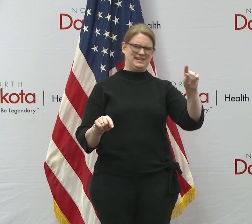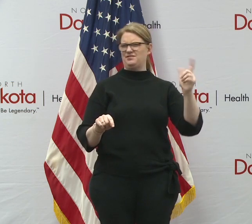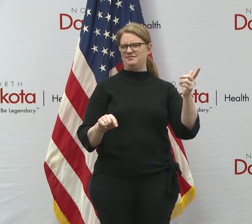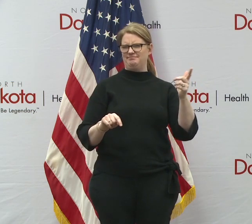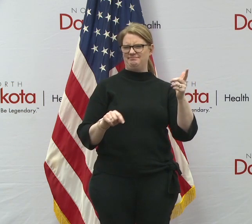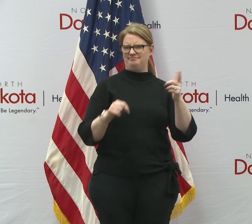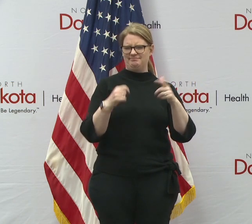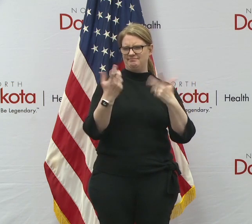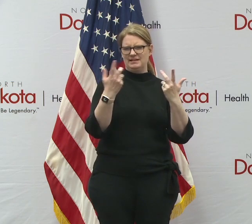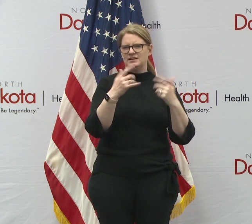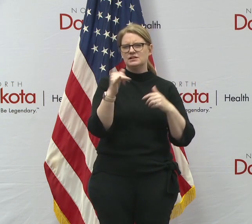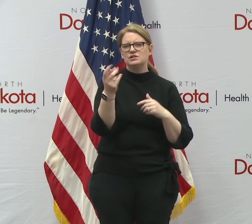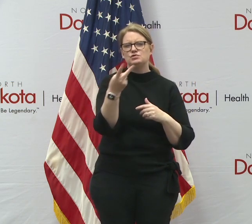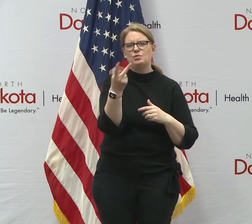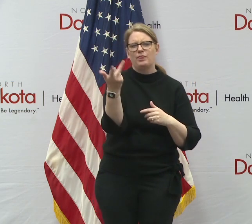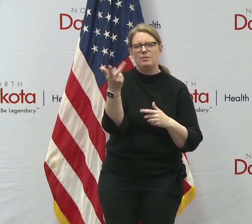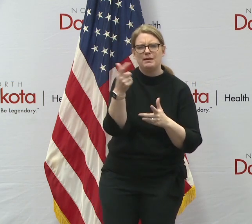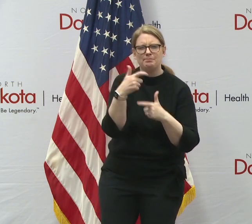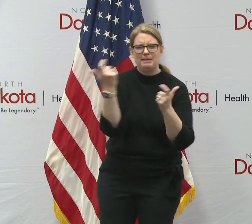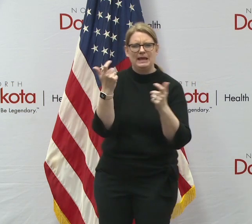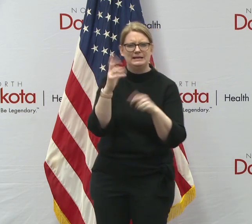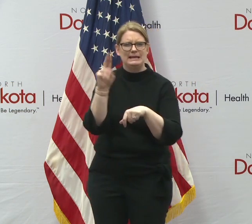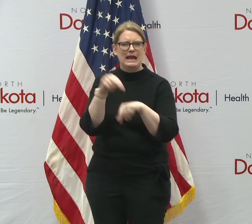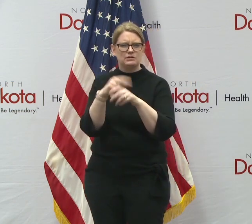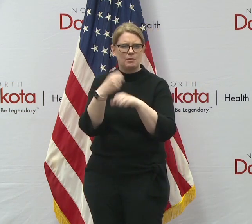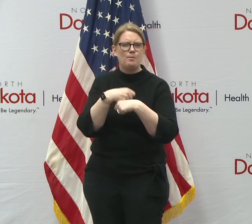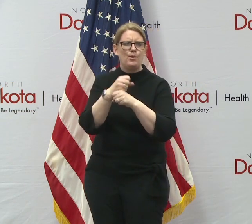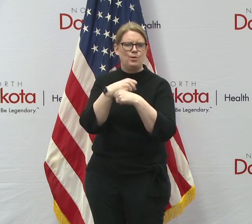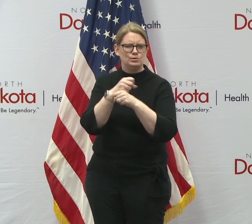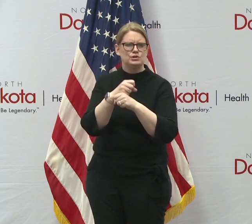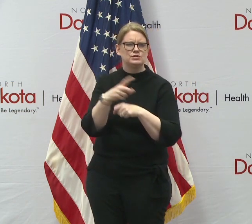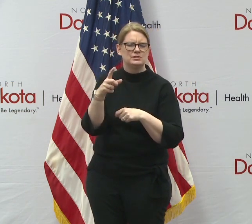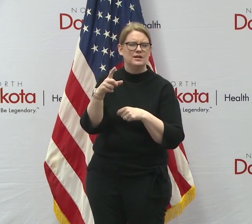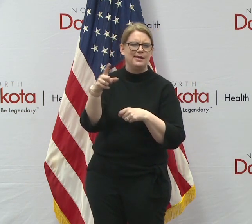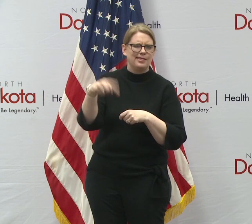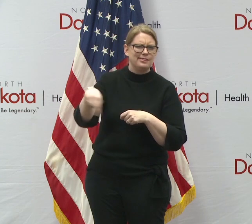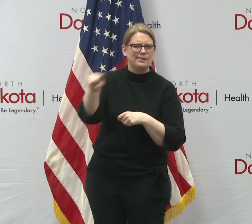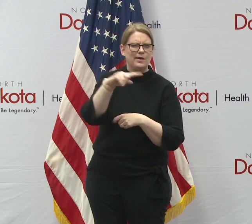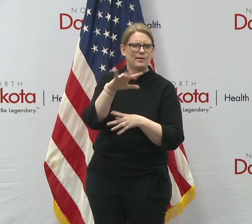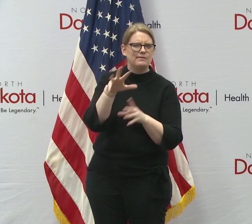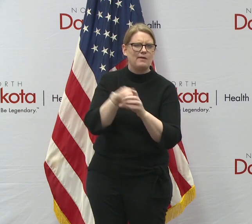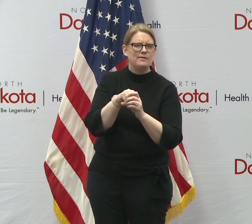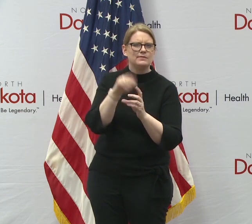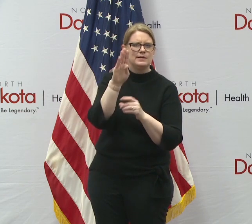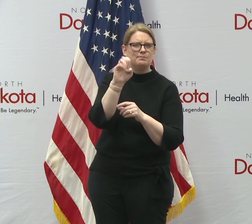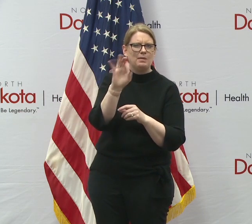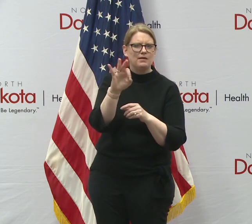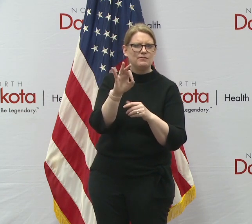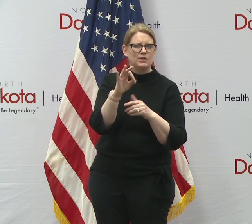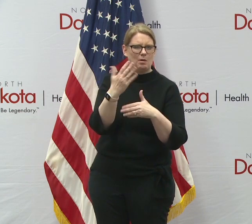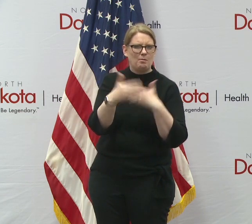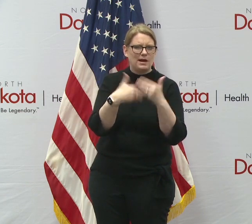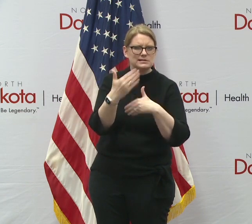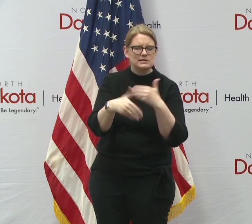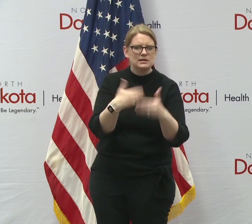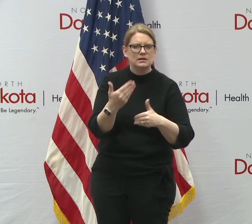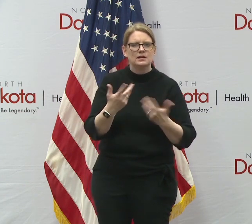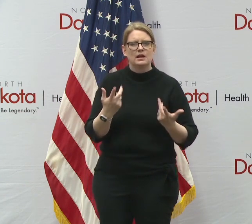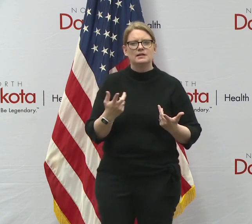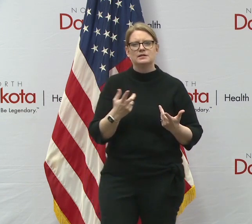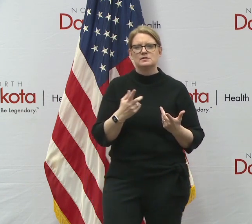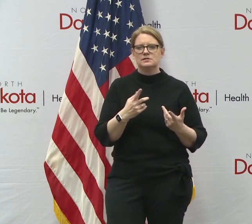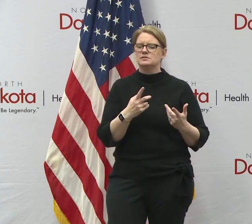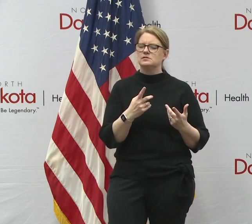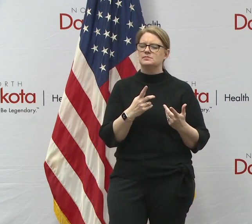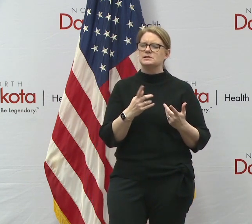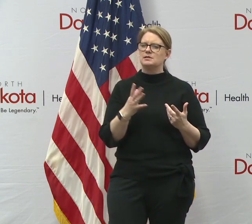3 big national producers that are involved in the beef processing, and there have been some formal